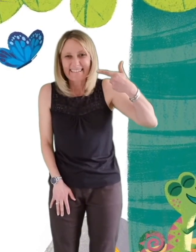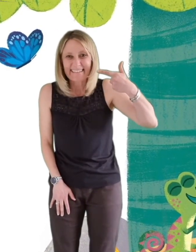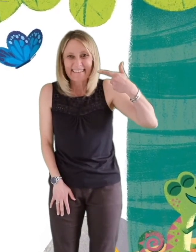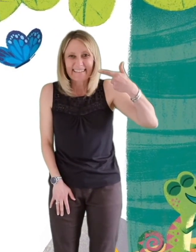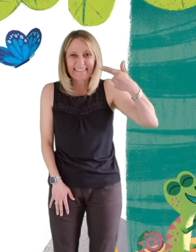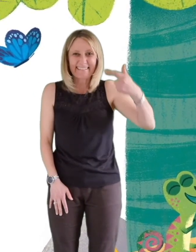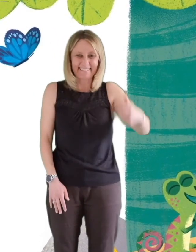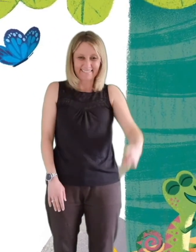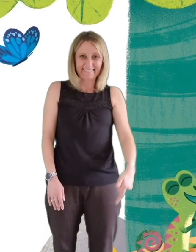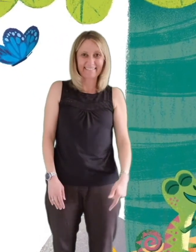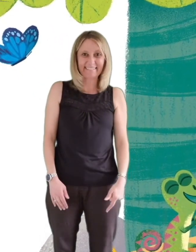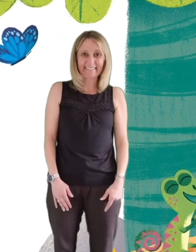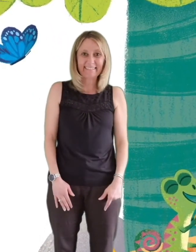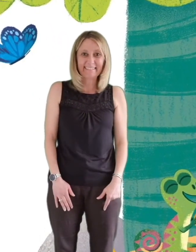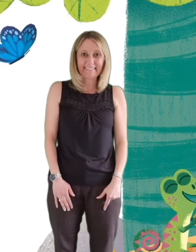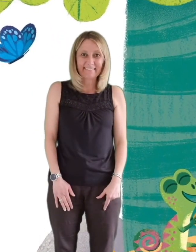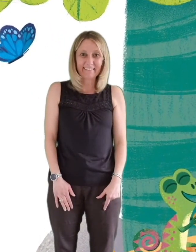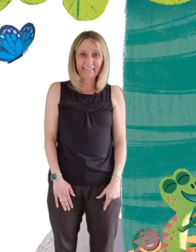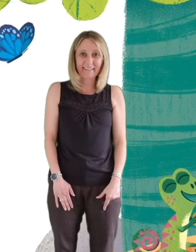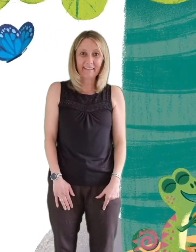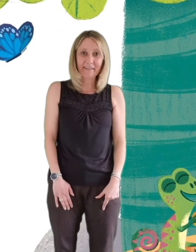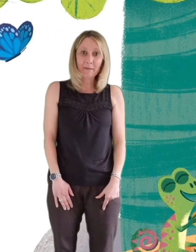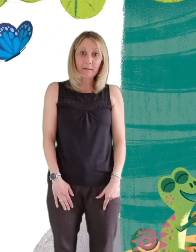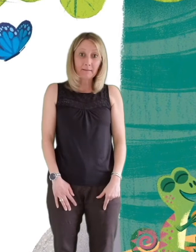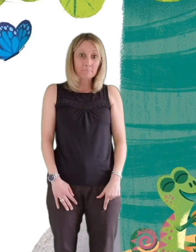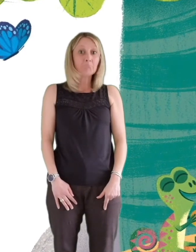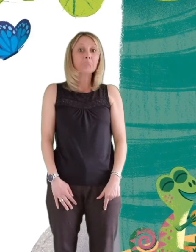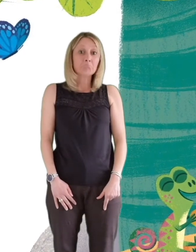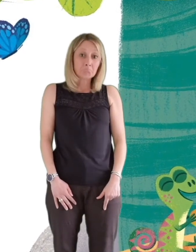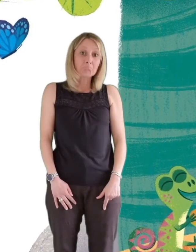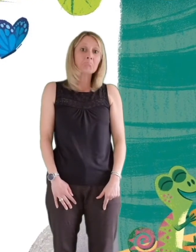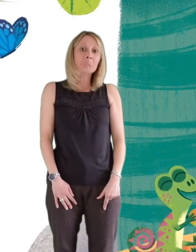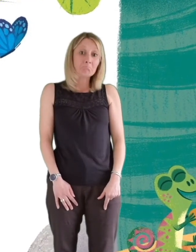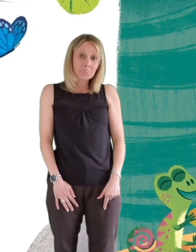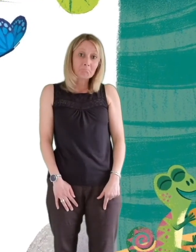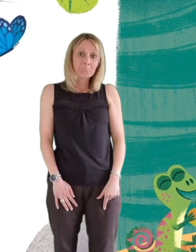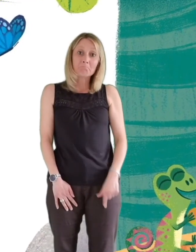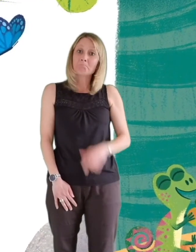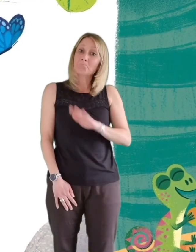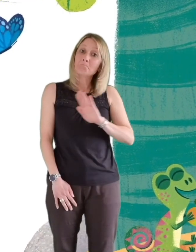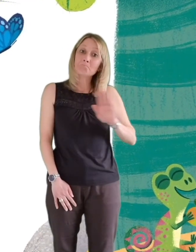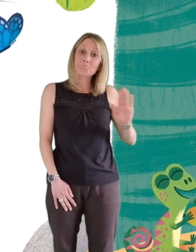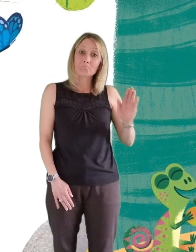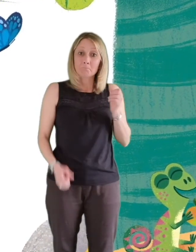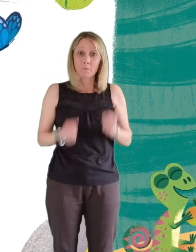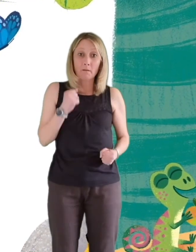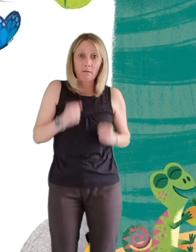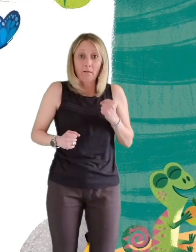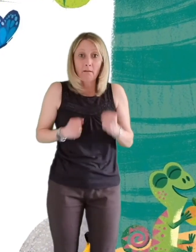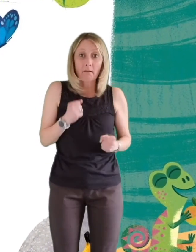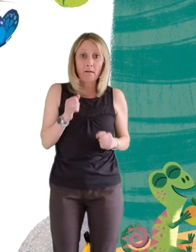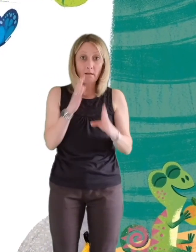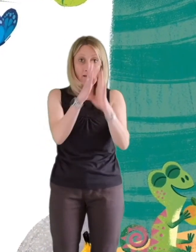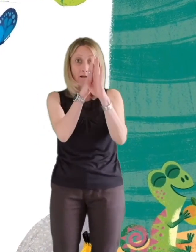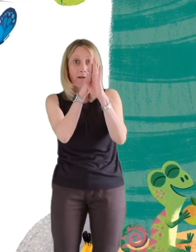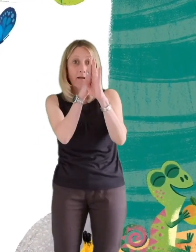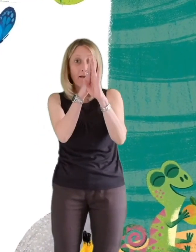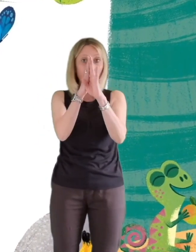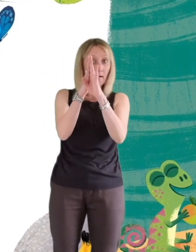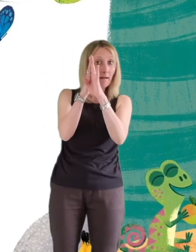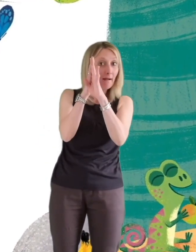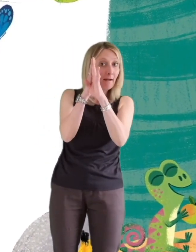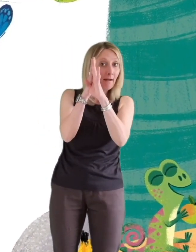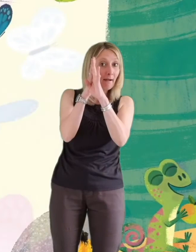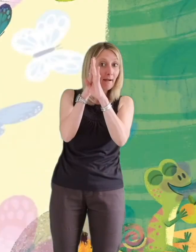had some fun. Since when you're in the moment, there's no need to run or hide. And then